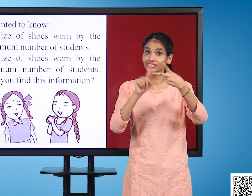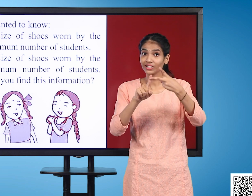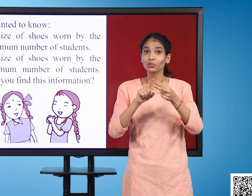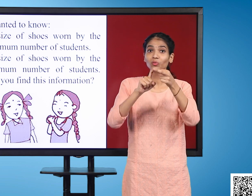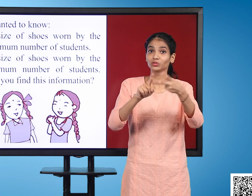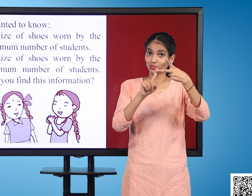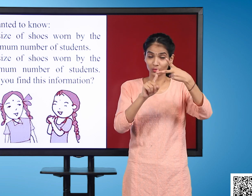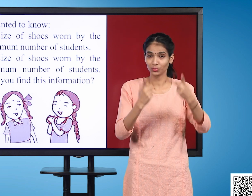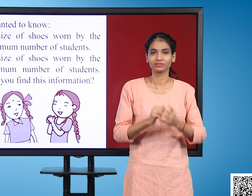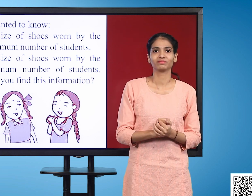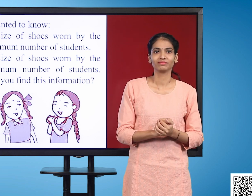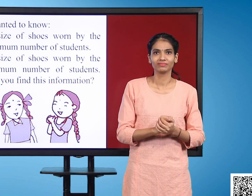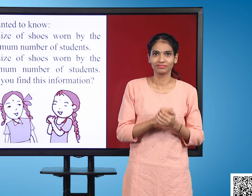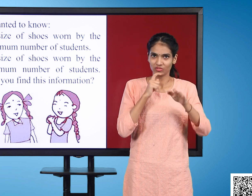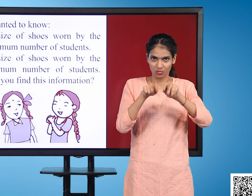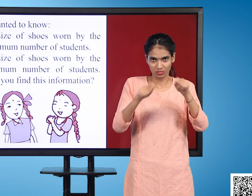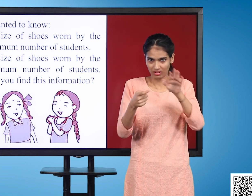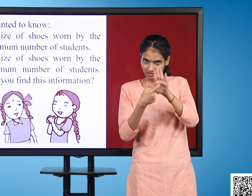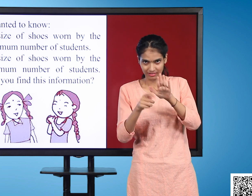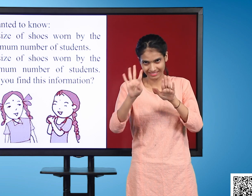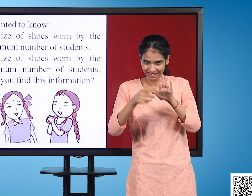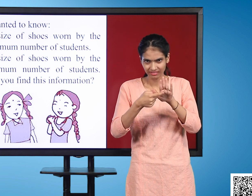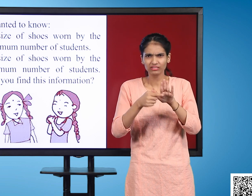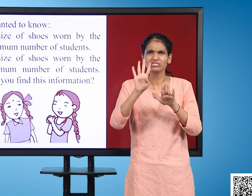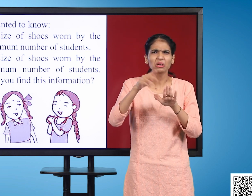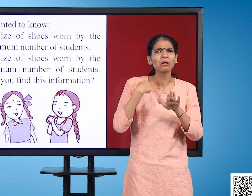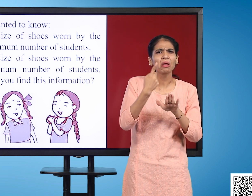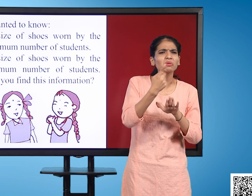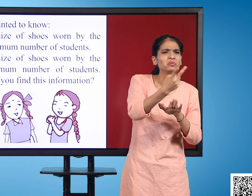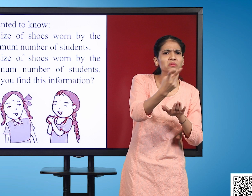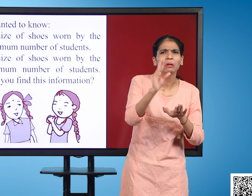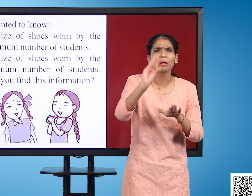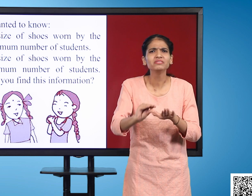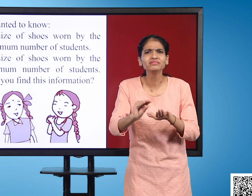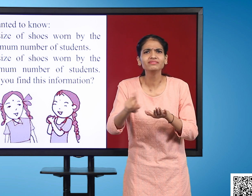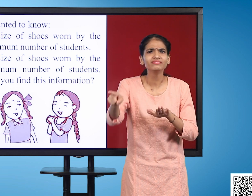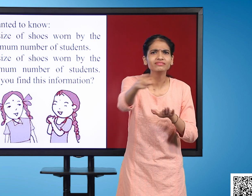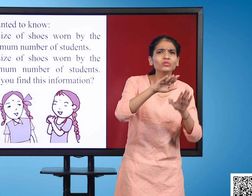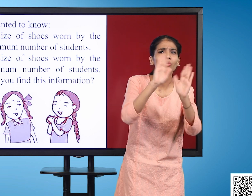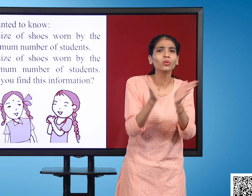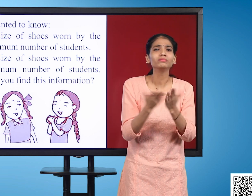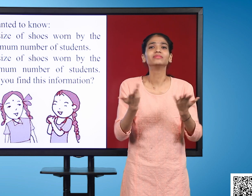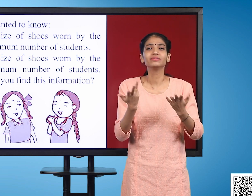2. The size of shoes worn by the minimum number of students. Can you find this